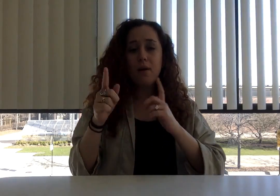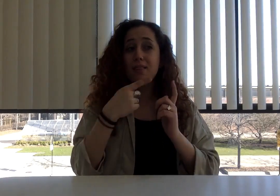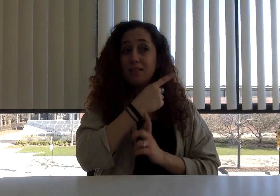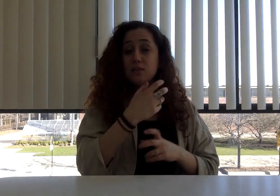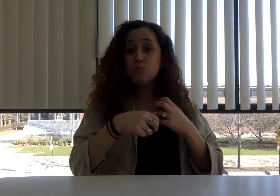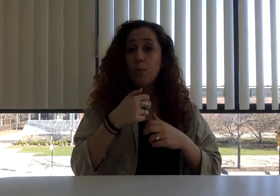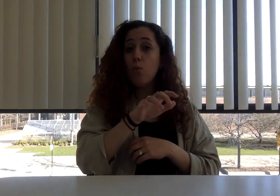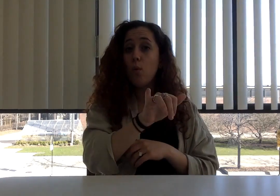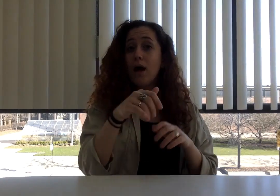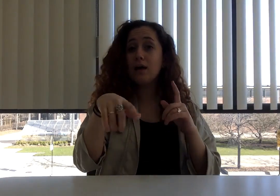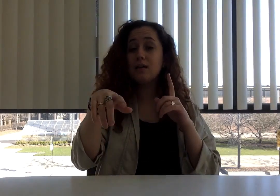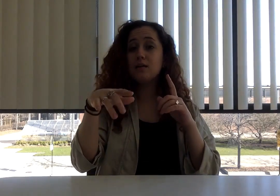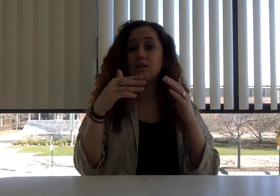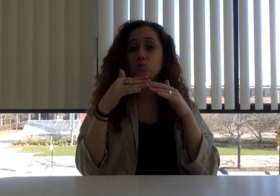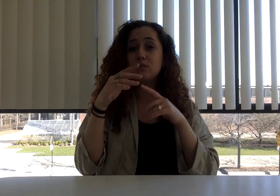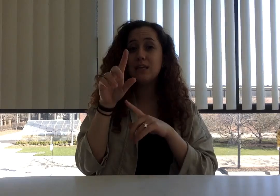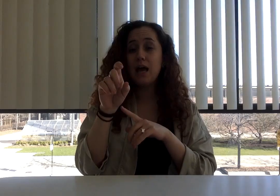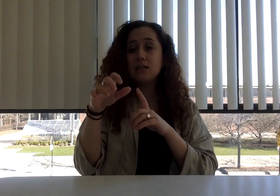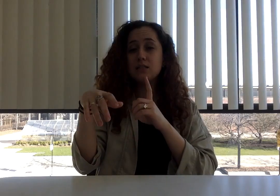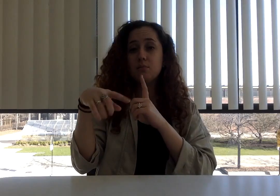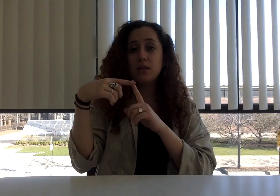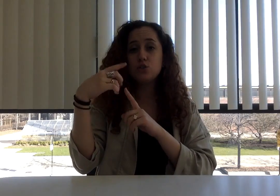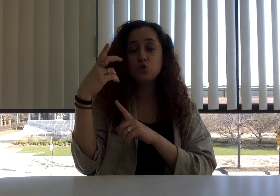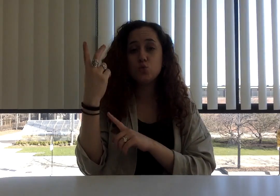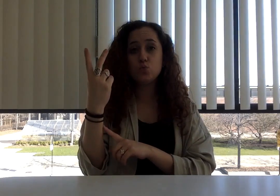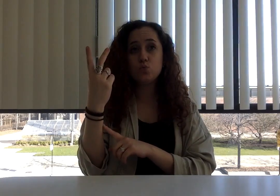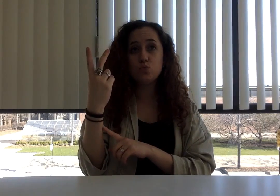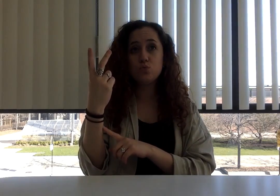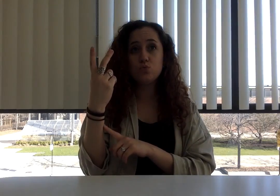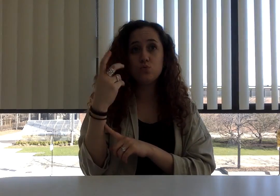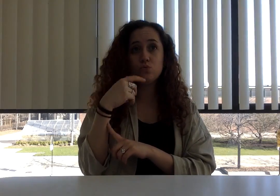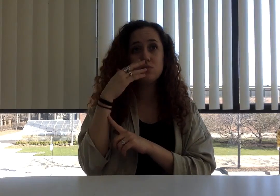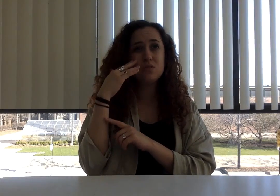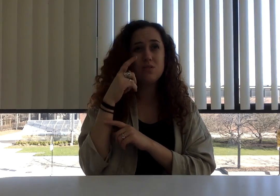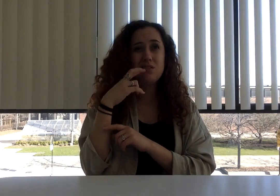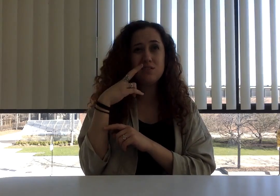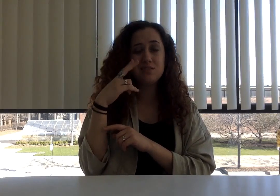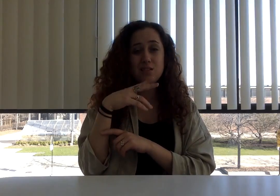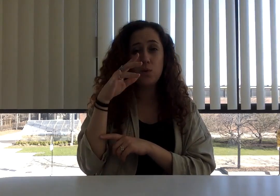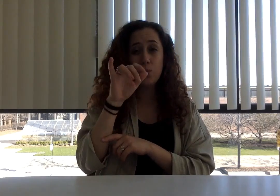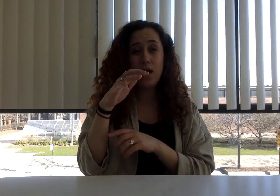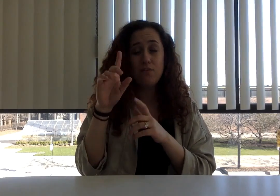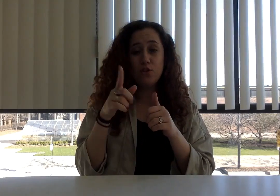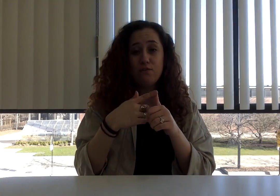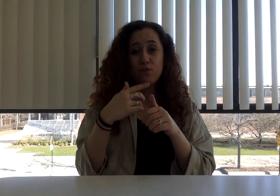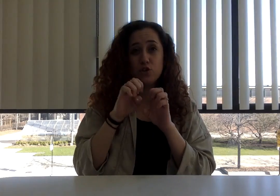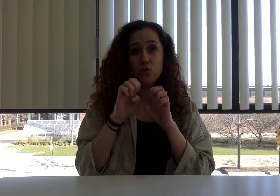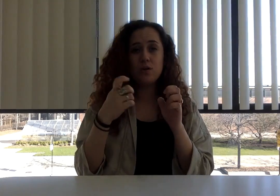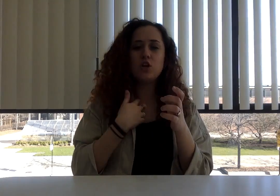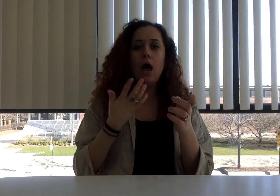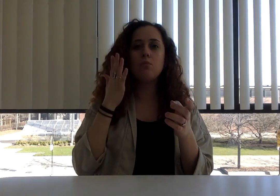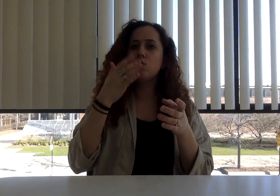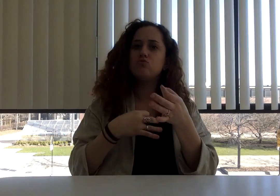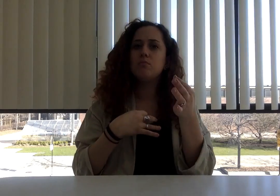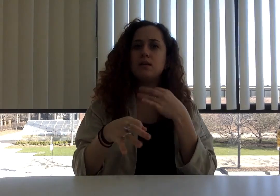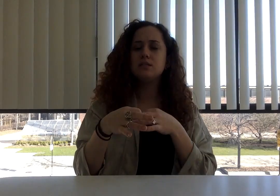2, anywhere I see y for the first equation, I'm going to replace that with x plus 2. That's exactly what I did.